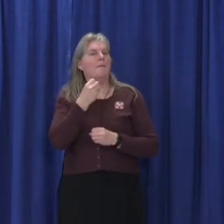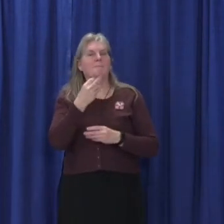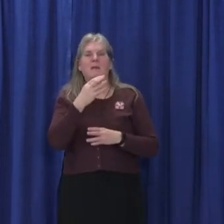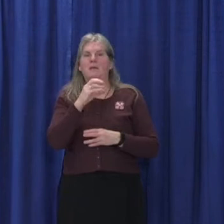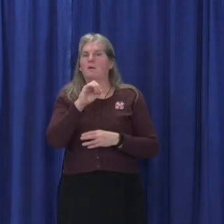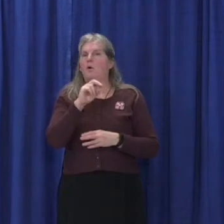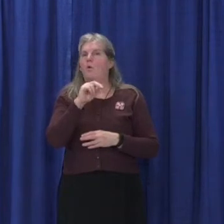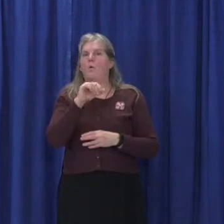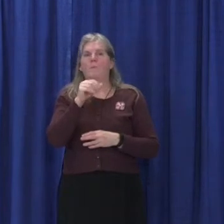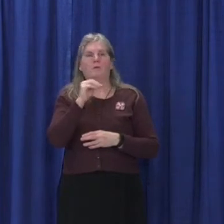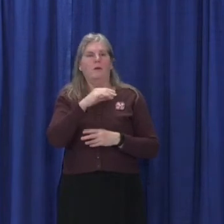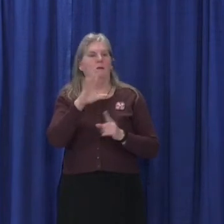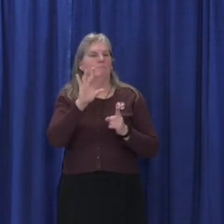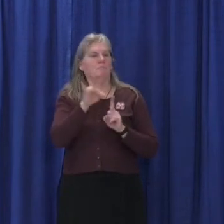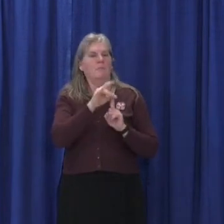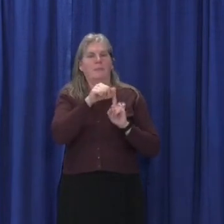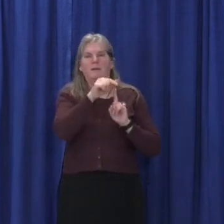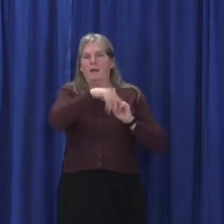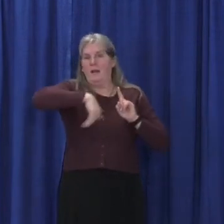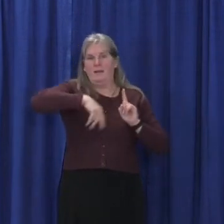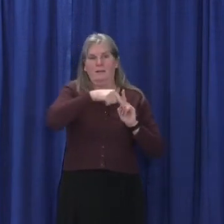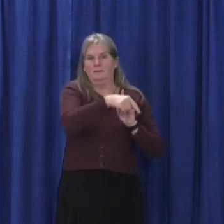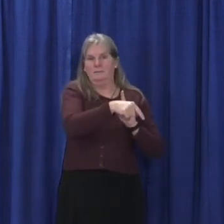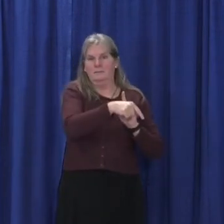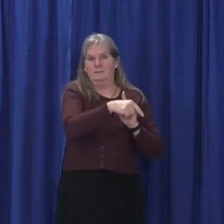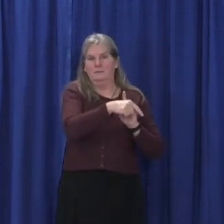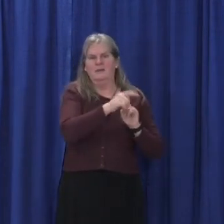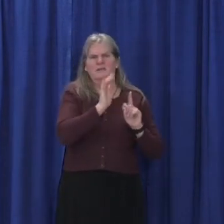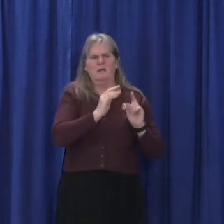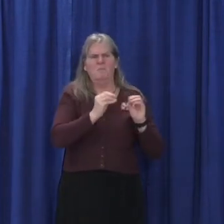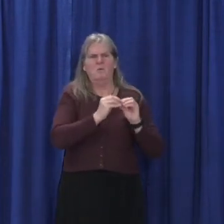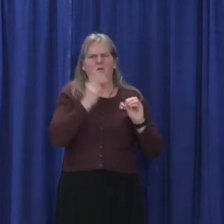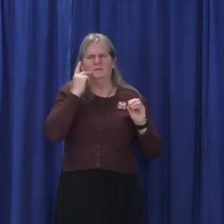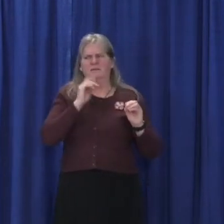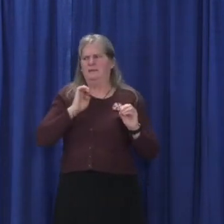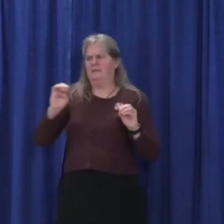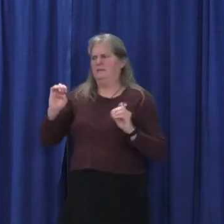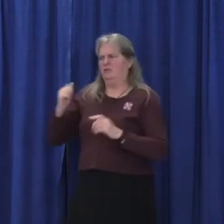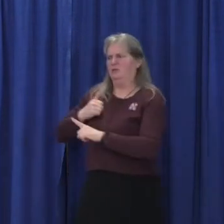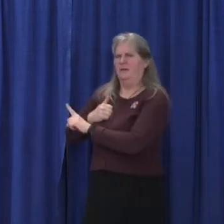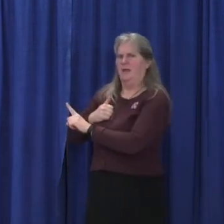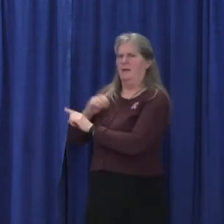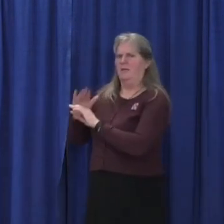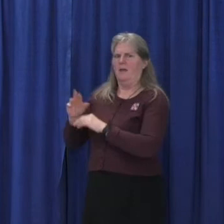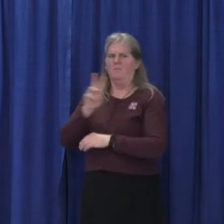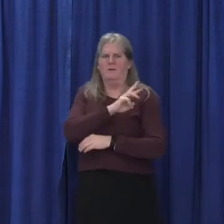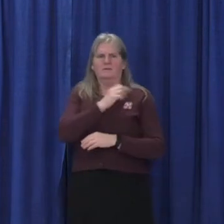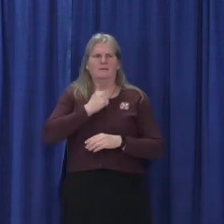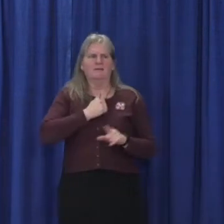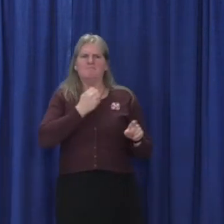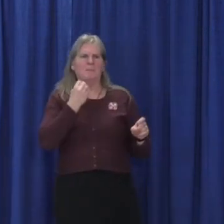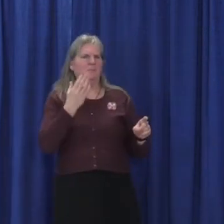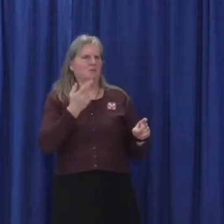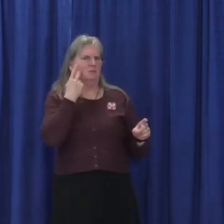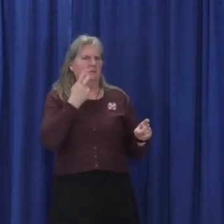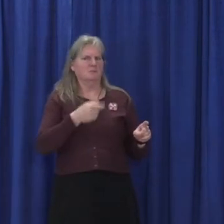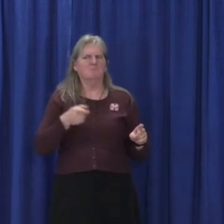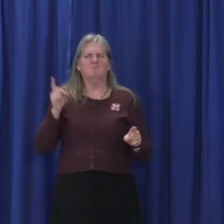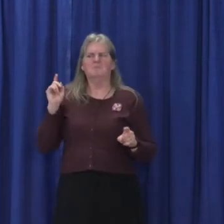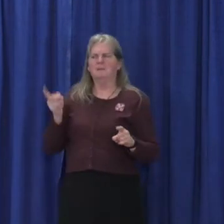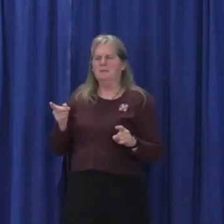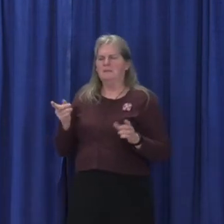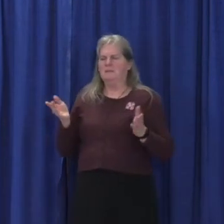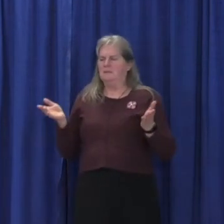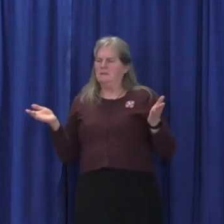now of Omicron, so it seems to be, trending more in Eastern Canada than it is in the West. But again, this